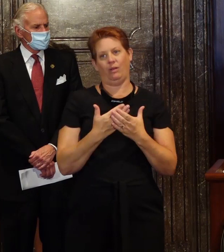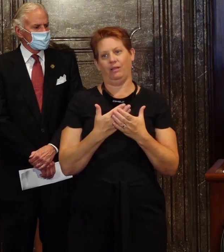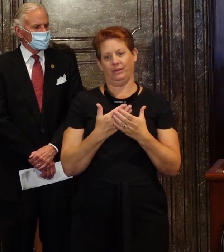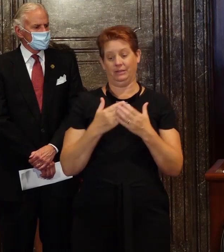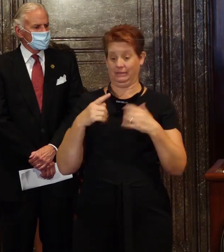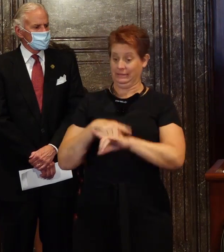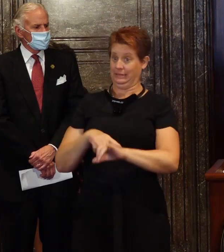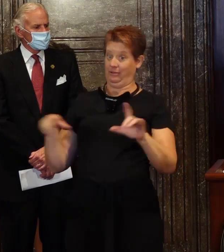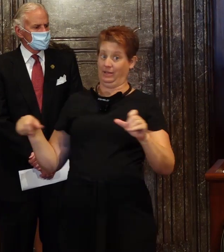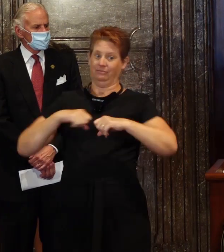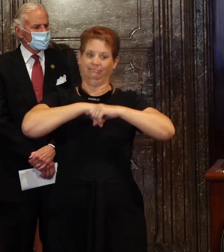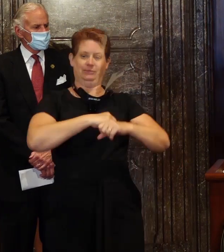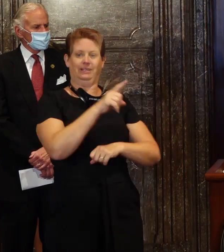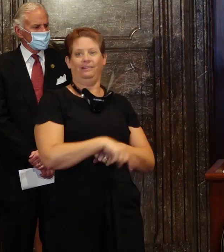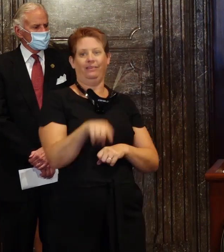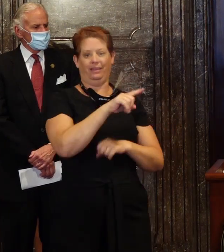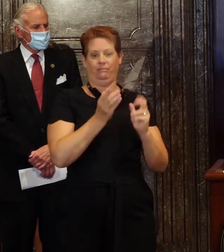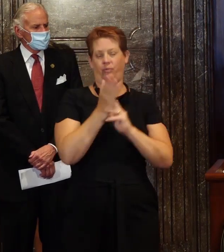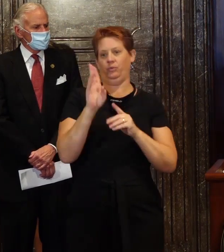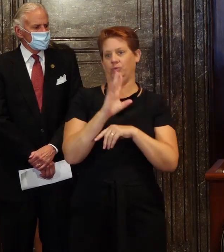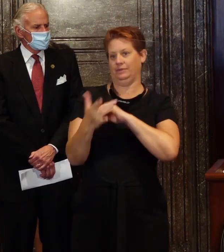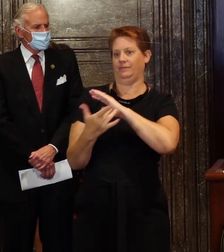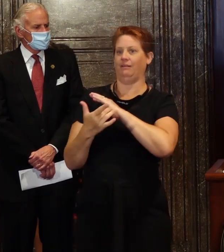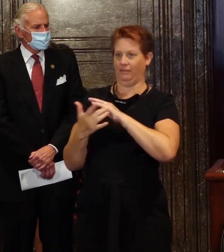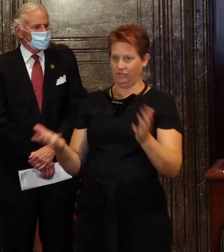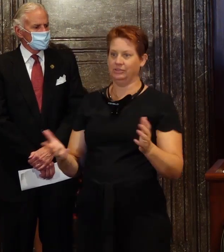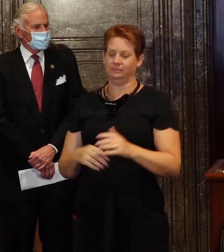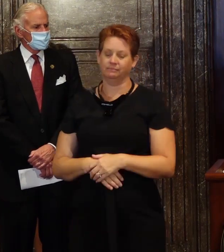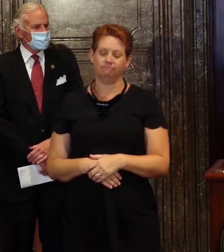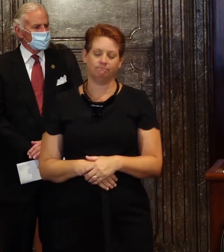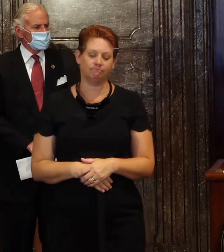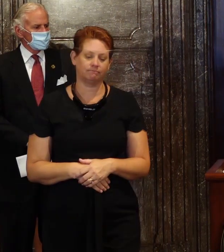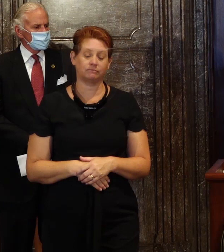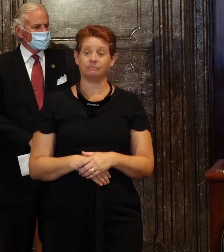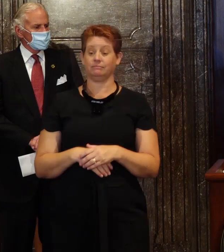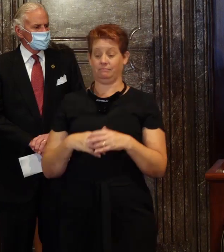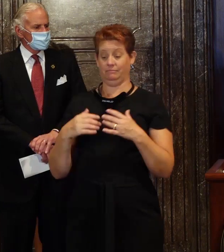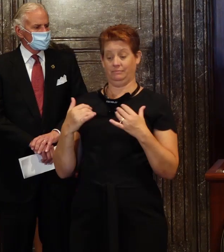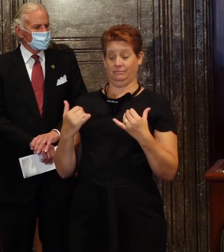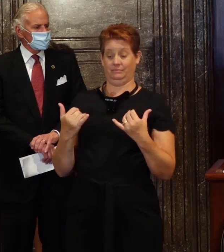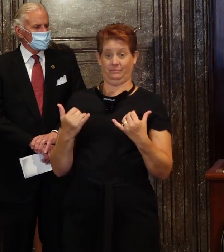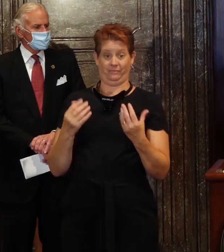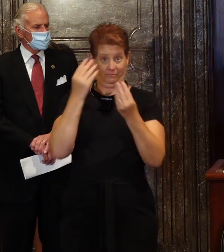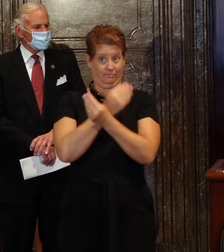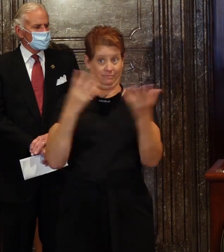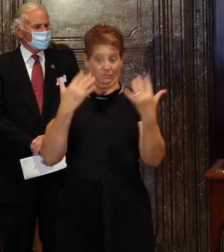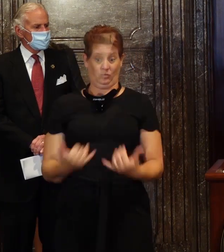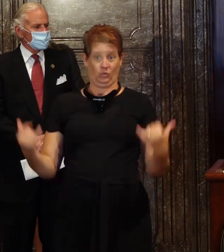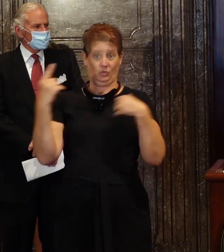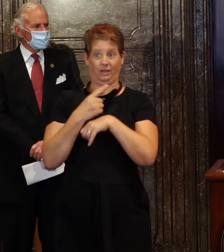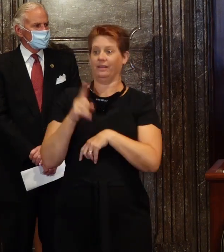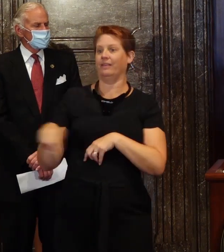keeping our nursing home residents protected. With these new guidelines, the governor, the facilities that care for our